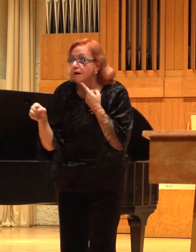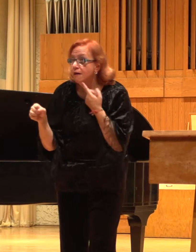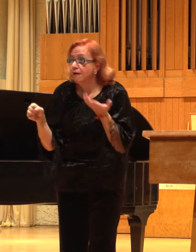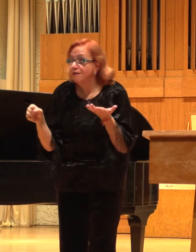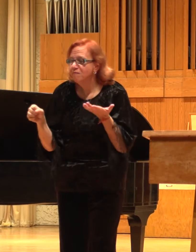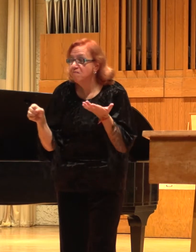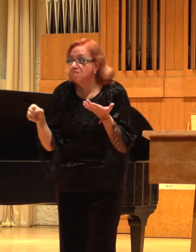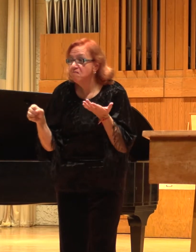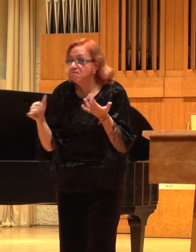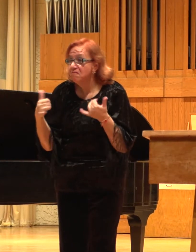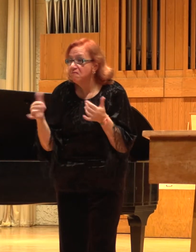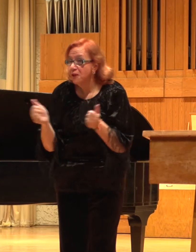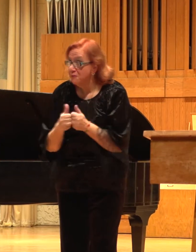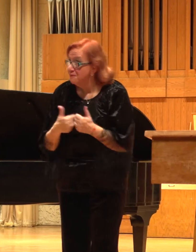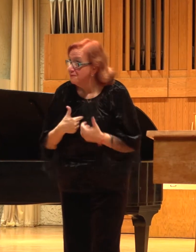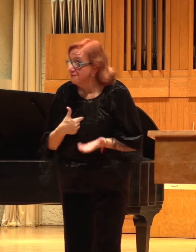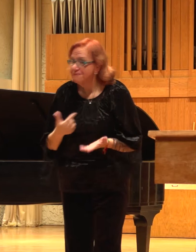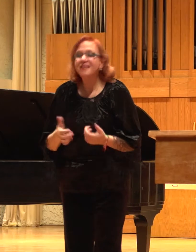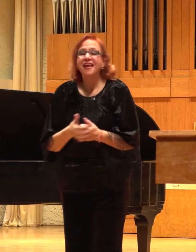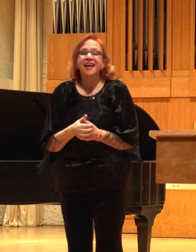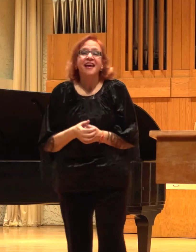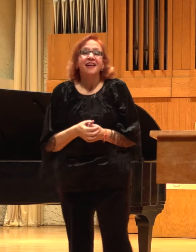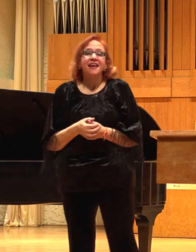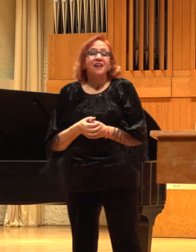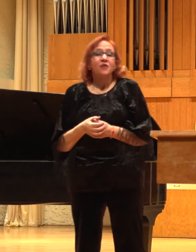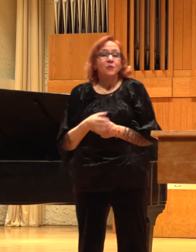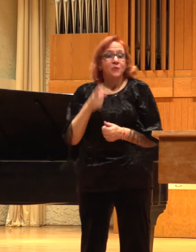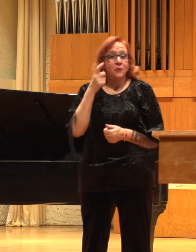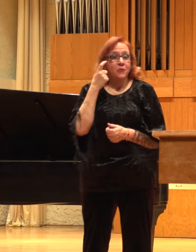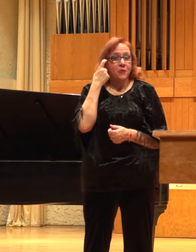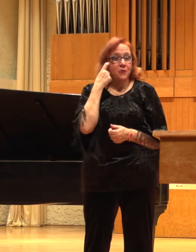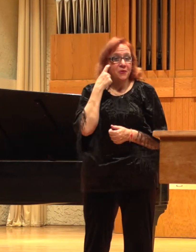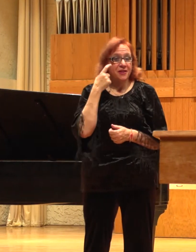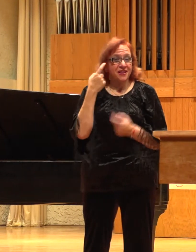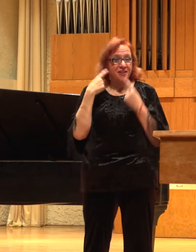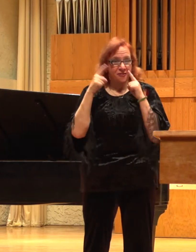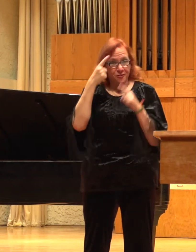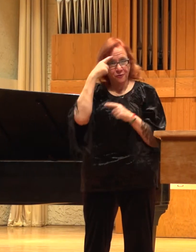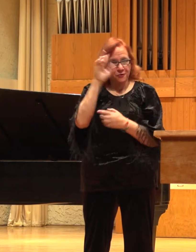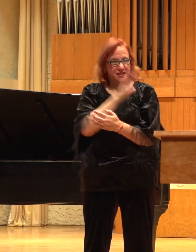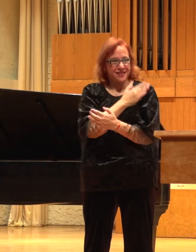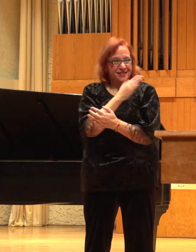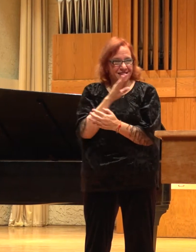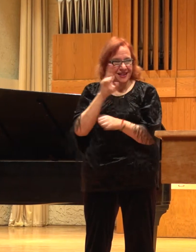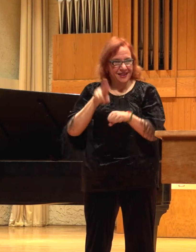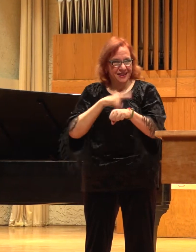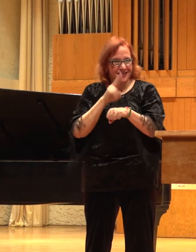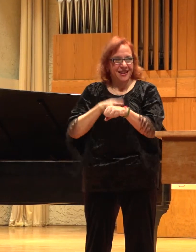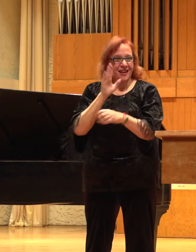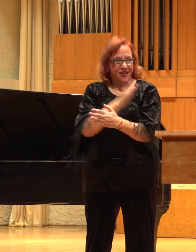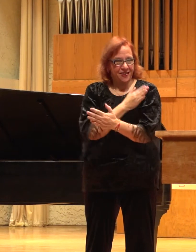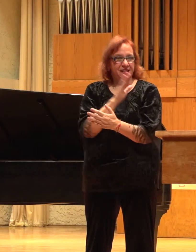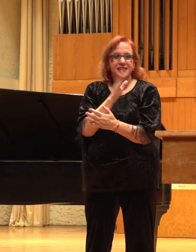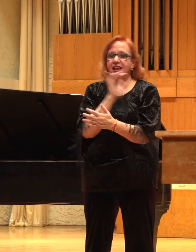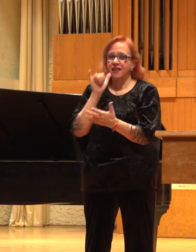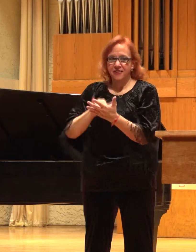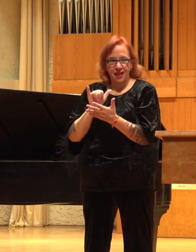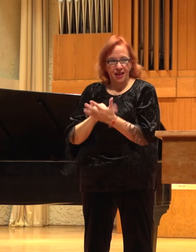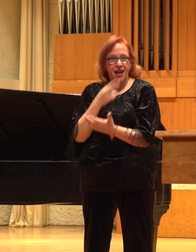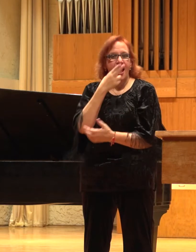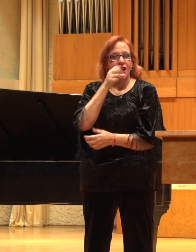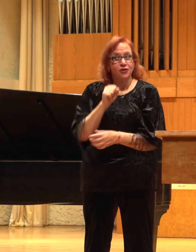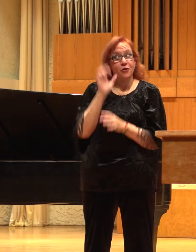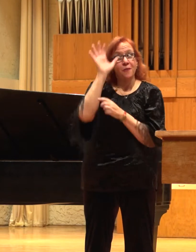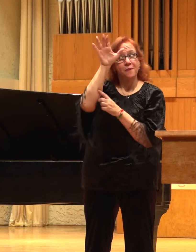sure you're still with me out there. She has recently became known for singing the national anthem. Vanessa has sang the national anthem at her high